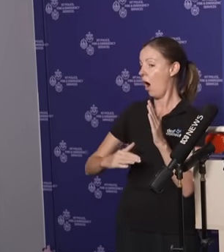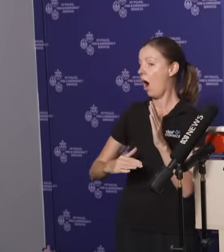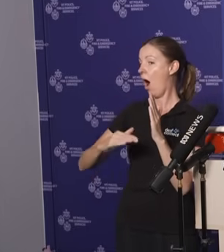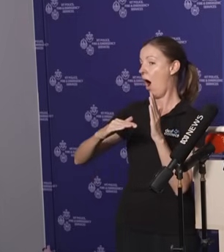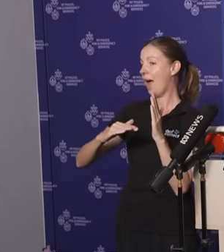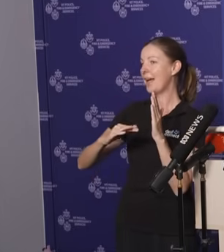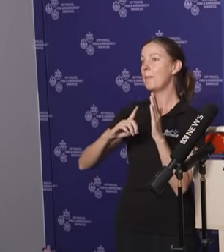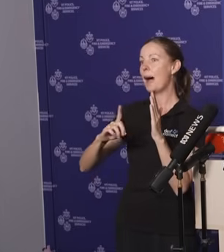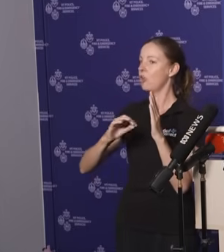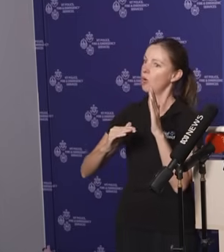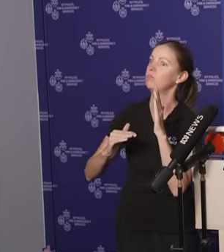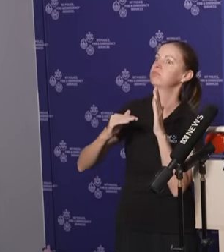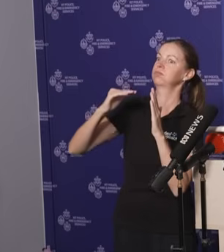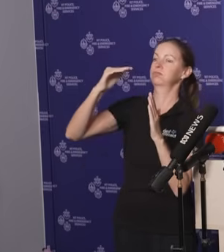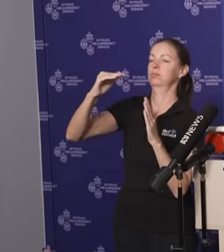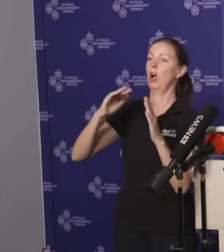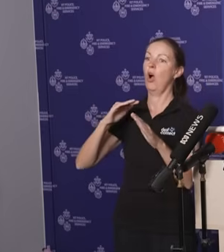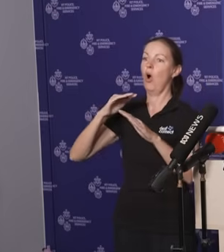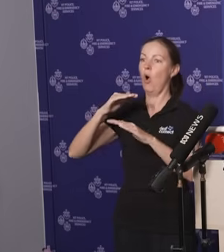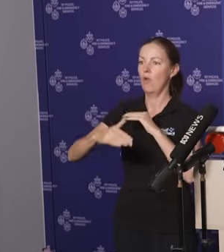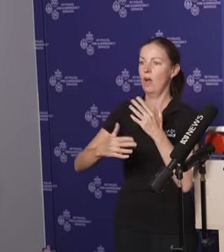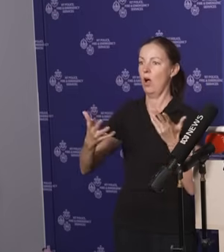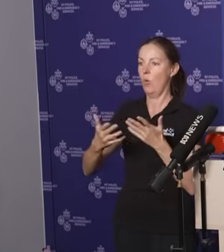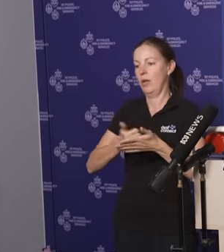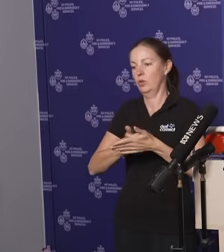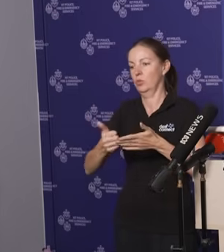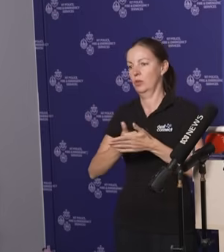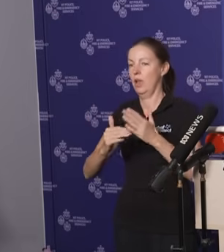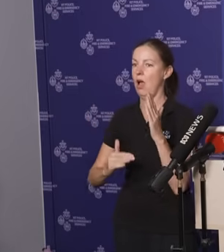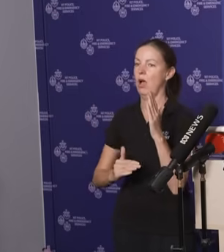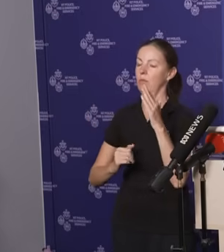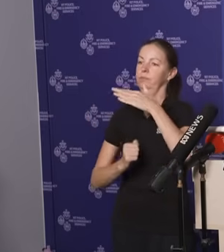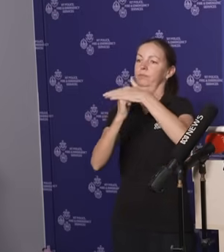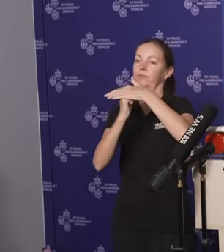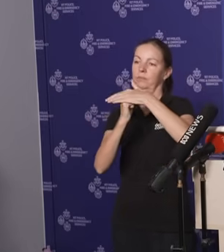the highest astronomical tide. Well,